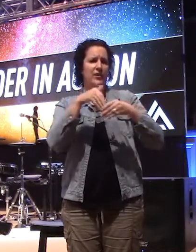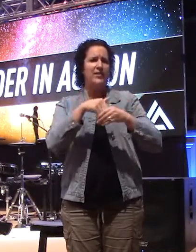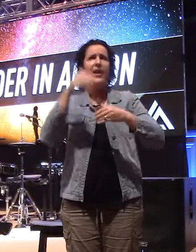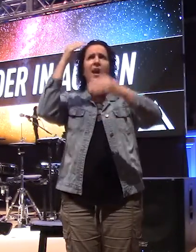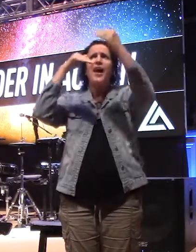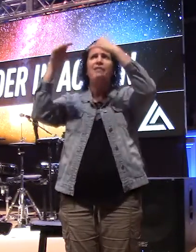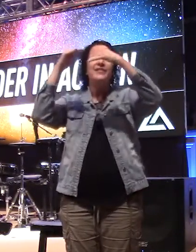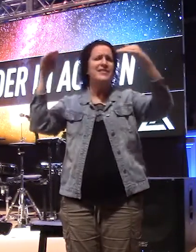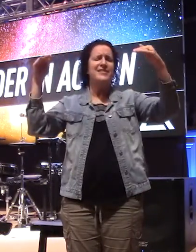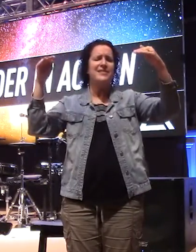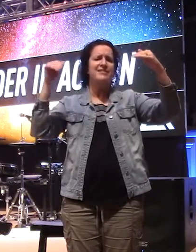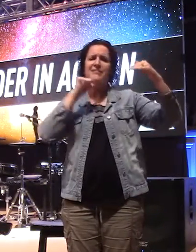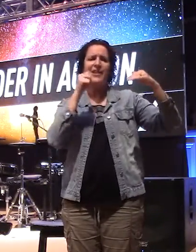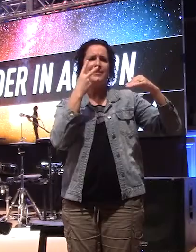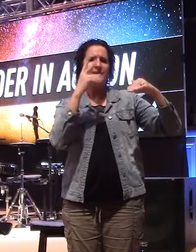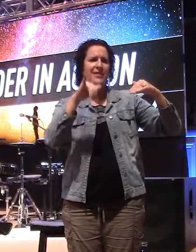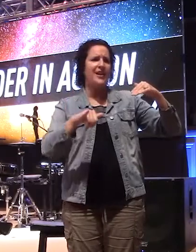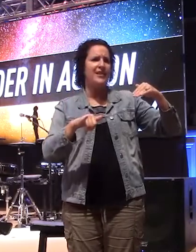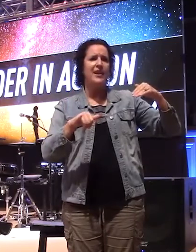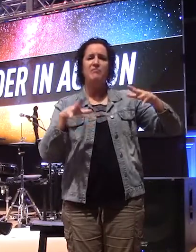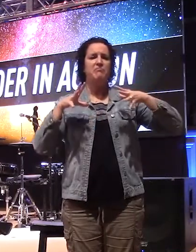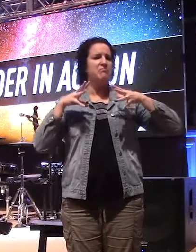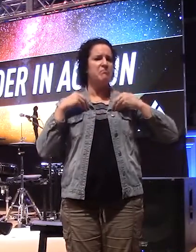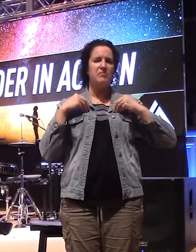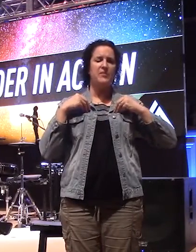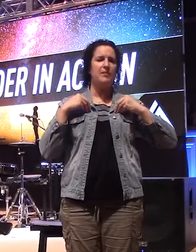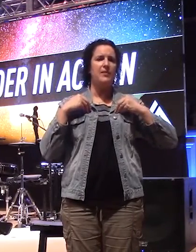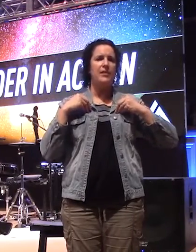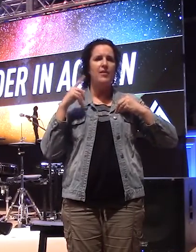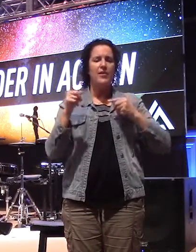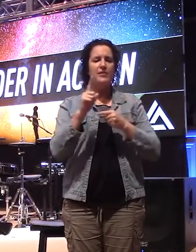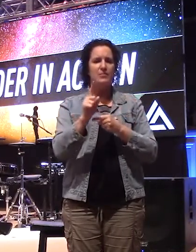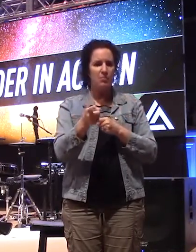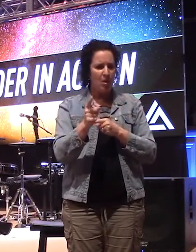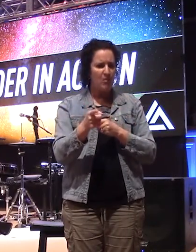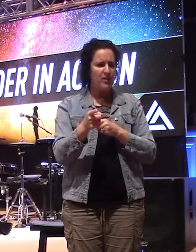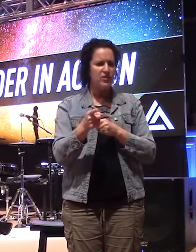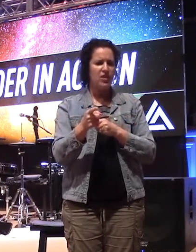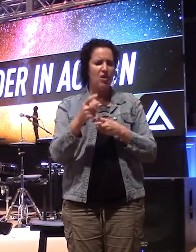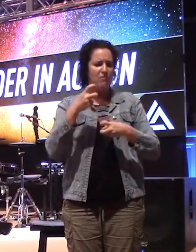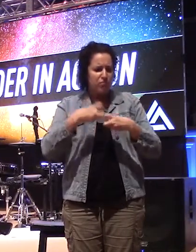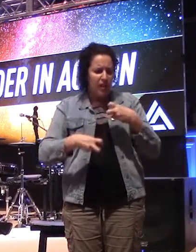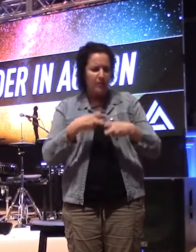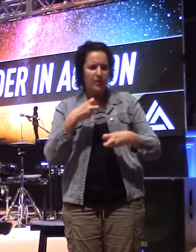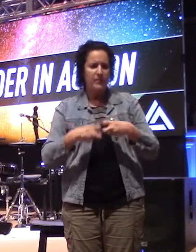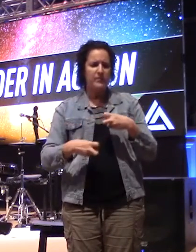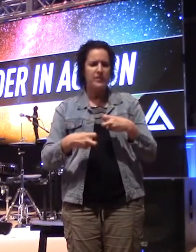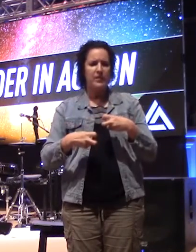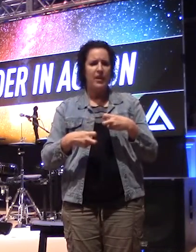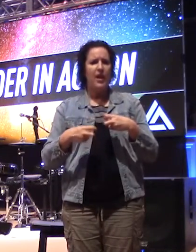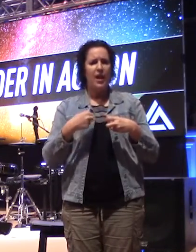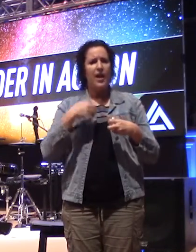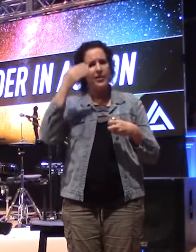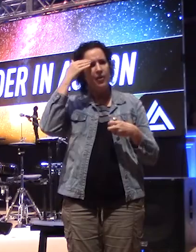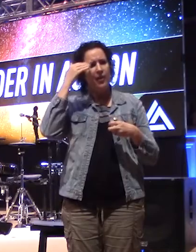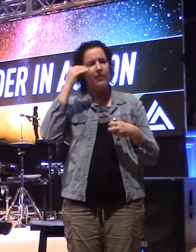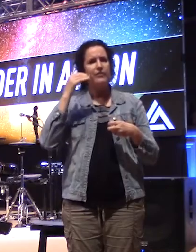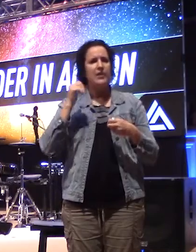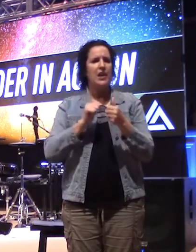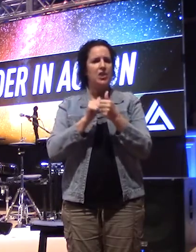said in 2 Corinthians 4:17, this momentary light affliction is working a far more eternal way of